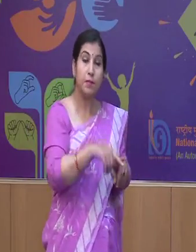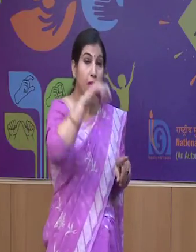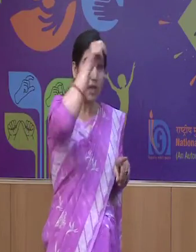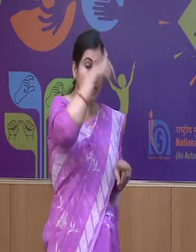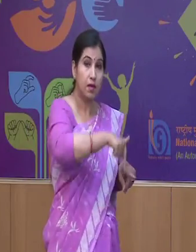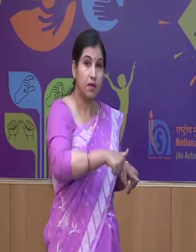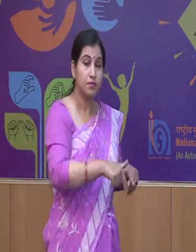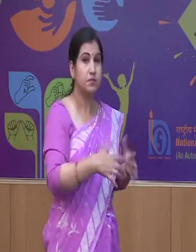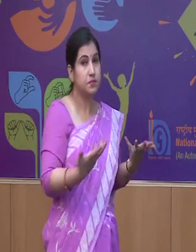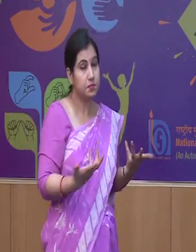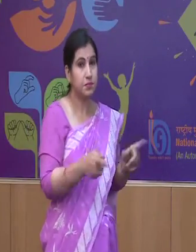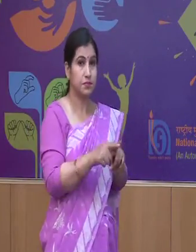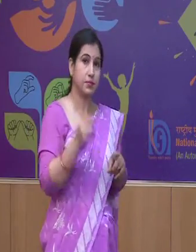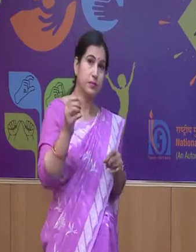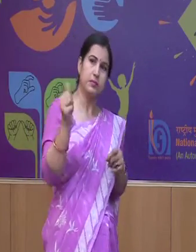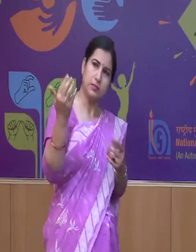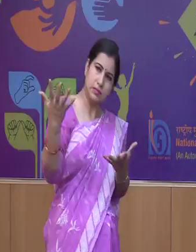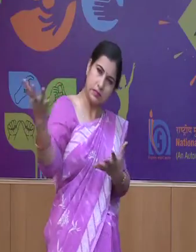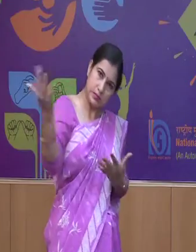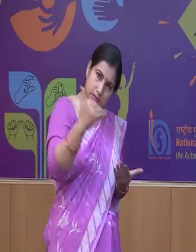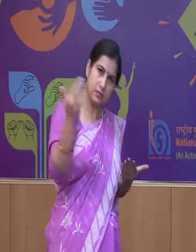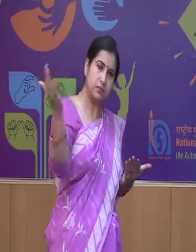India became an importer.